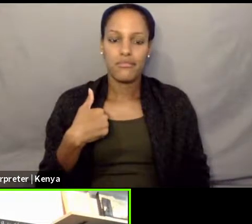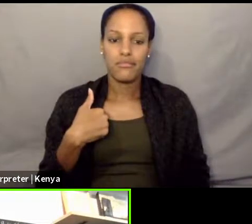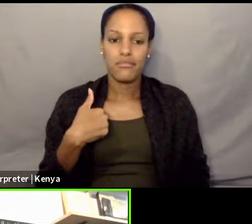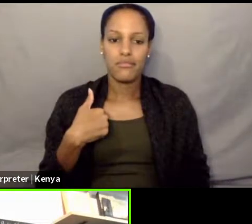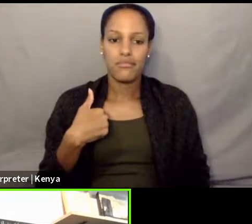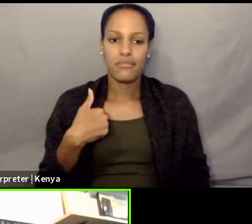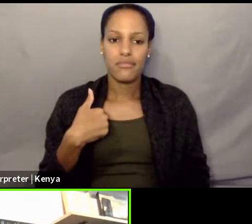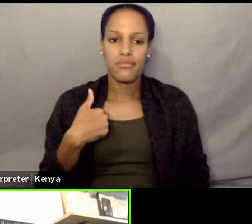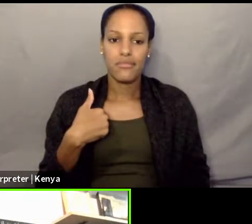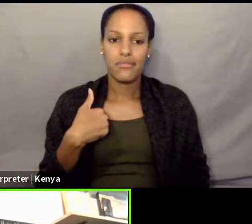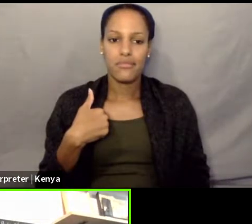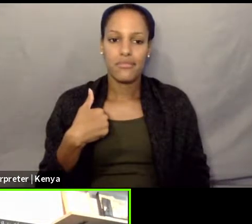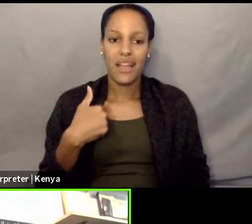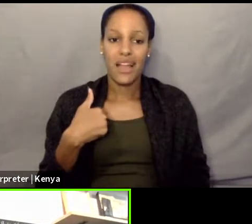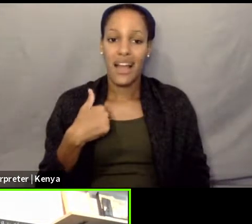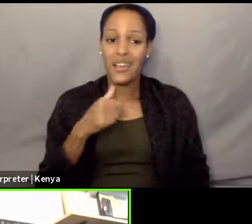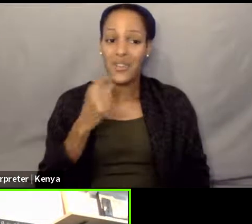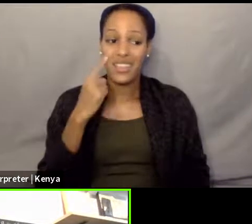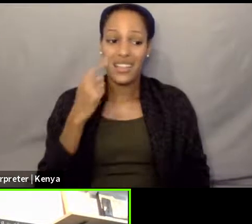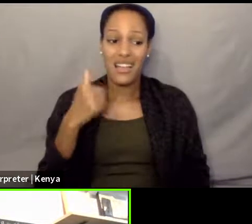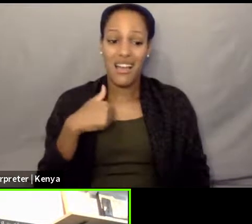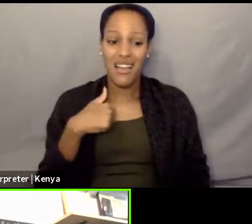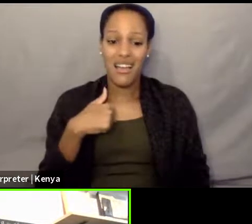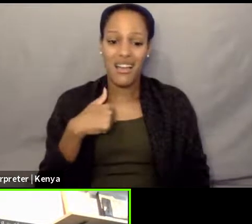I don't think I'm actually inclined this way,